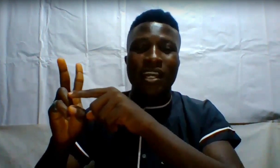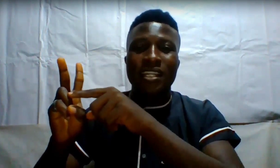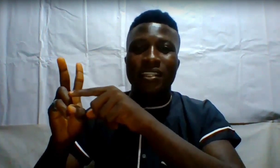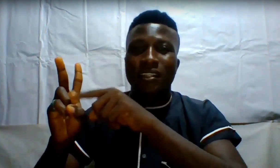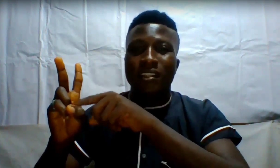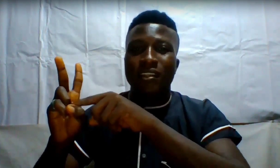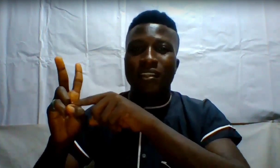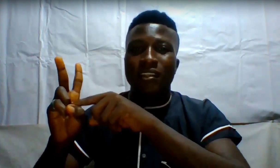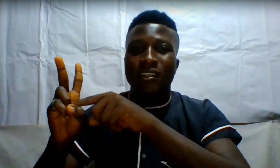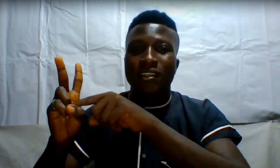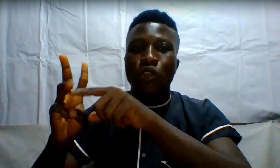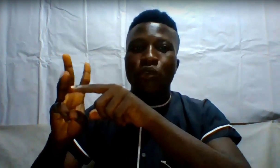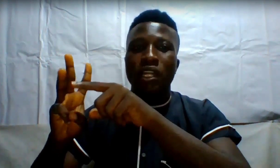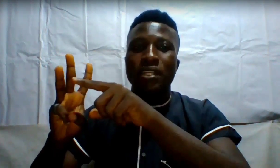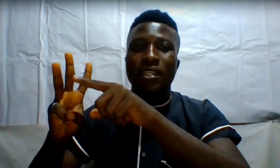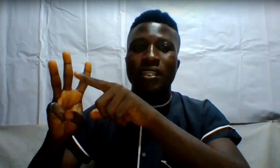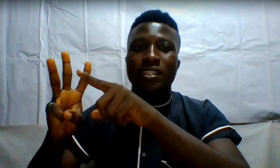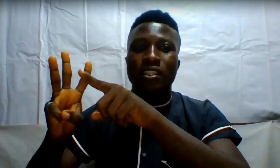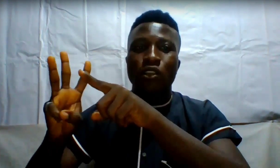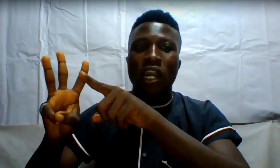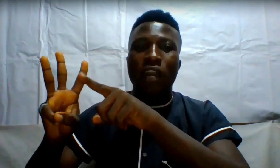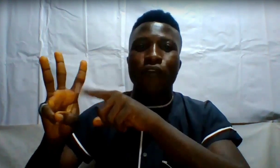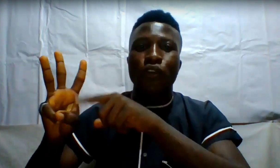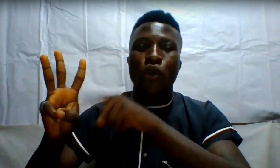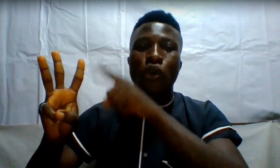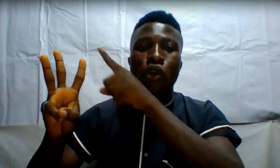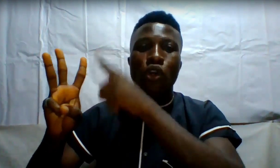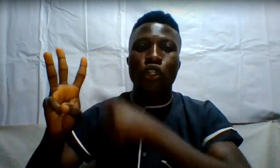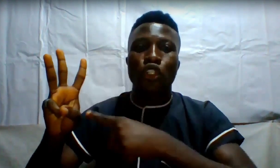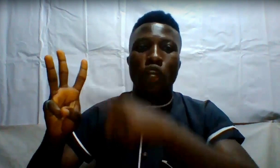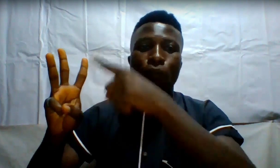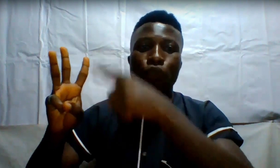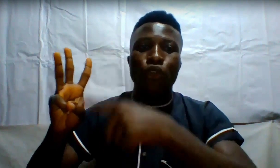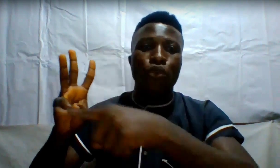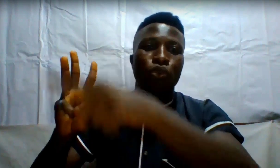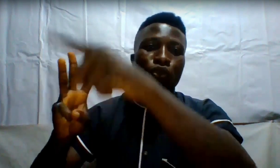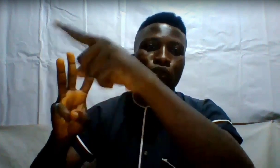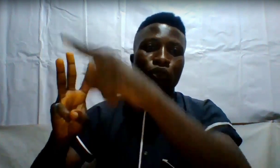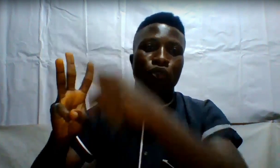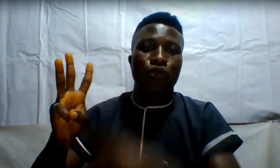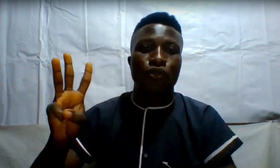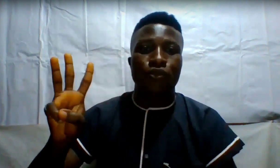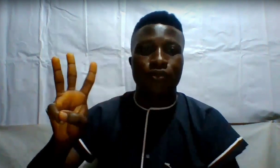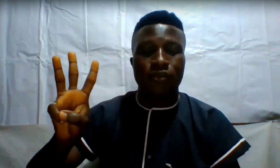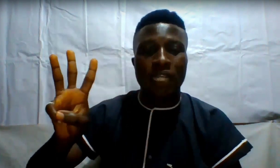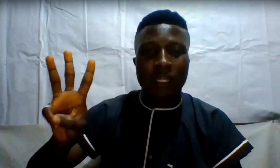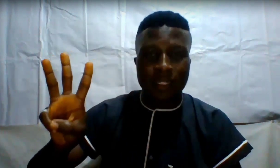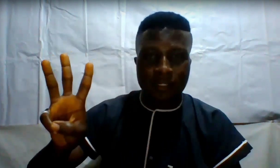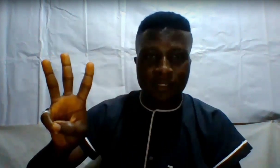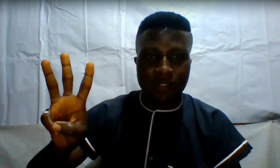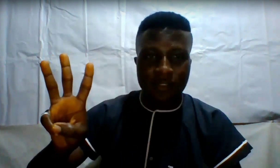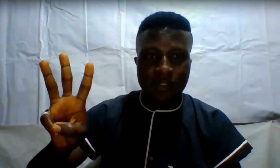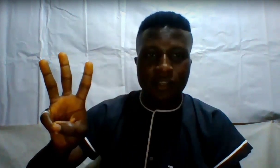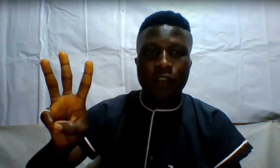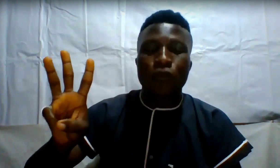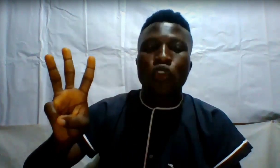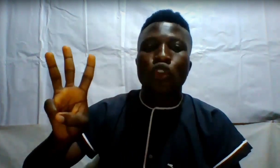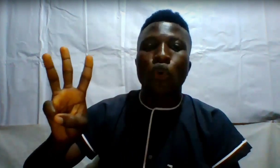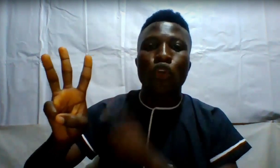your W, like this. So your thumb will be holding your little